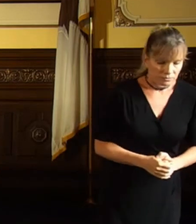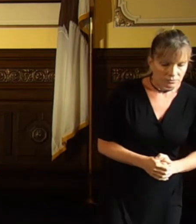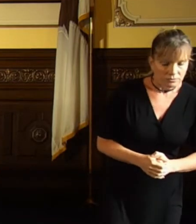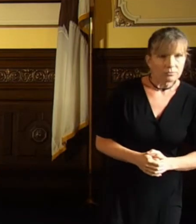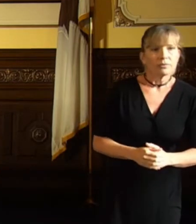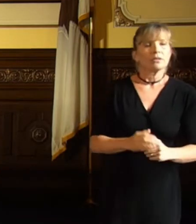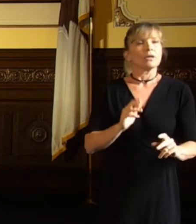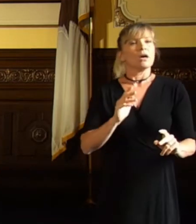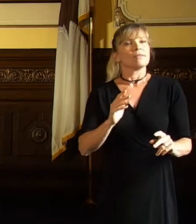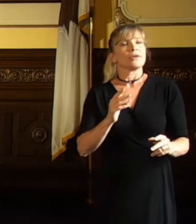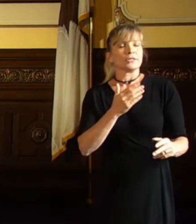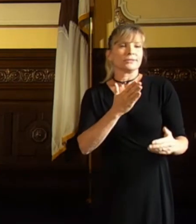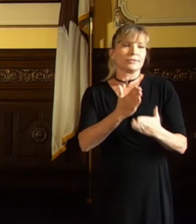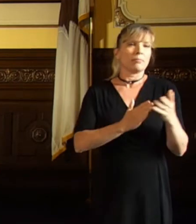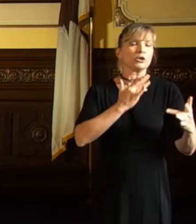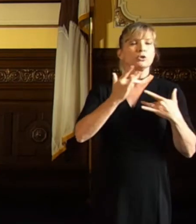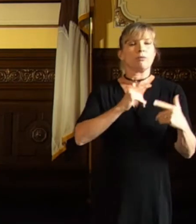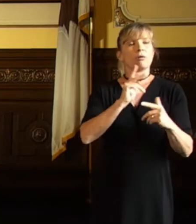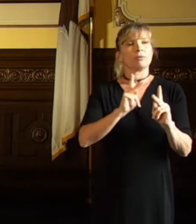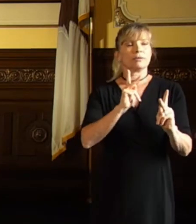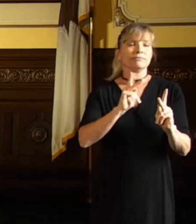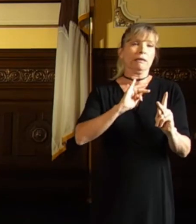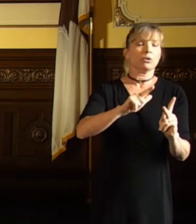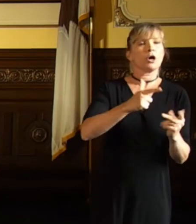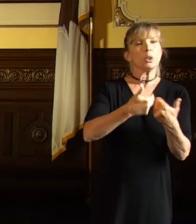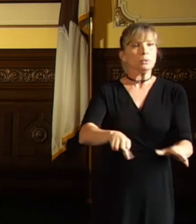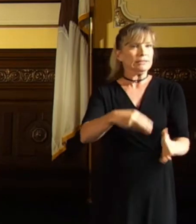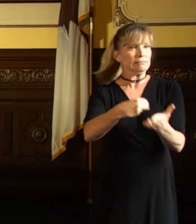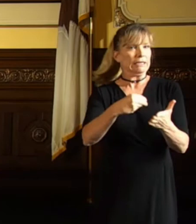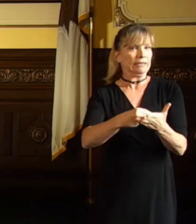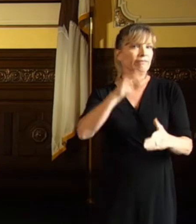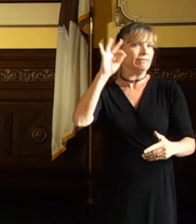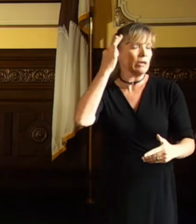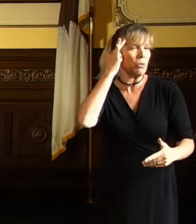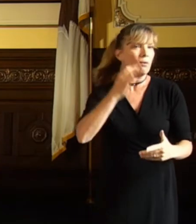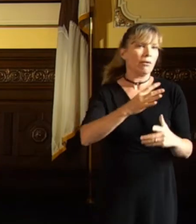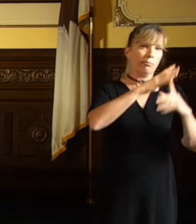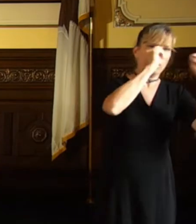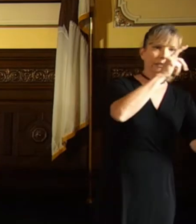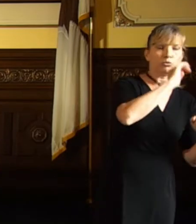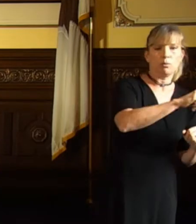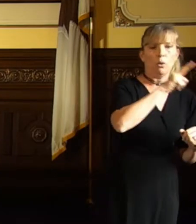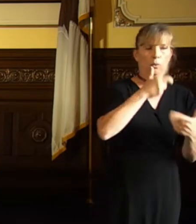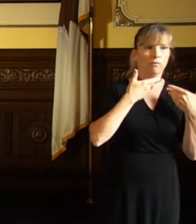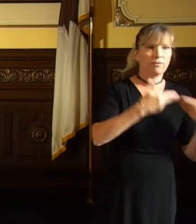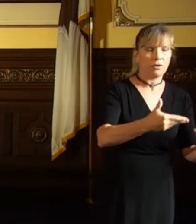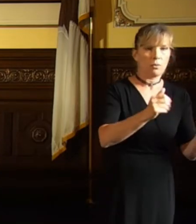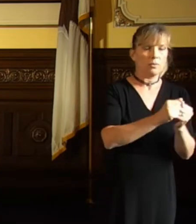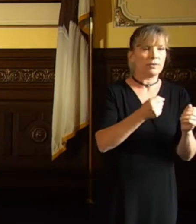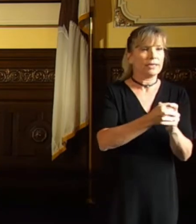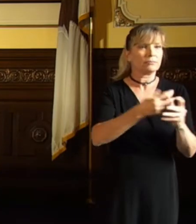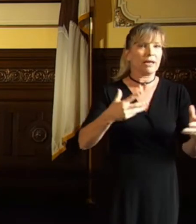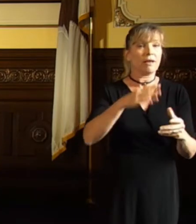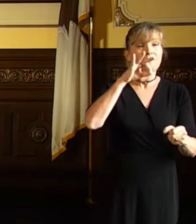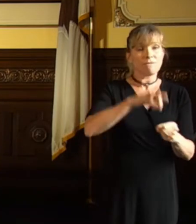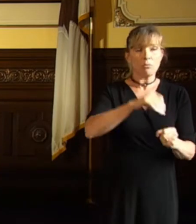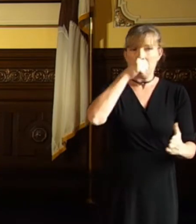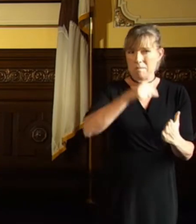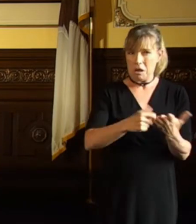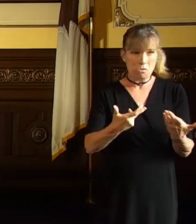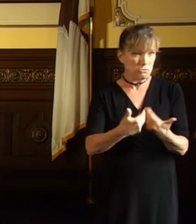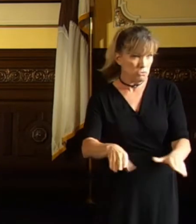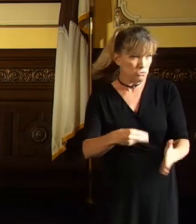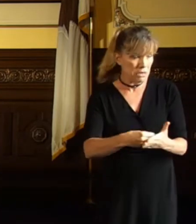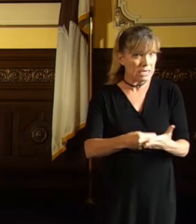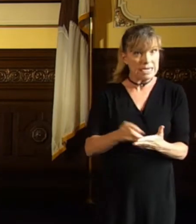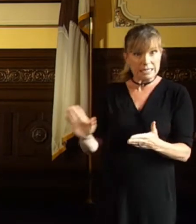losing federal funding, giving threats by President Trump regarding states that do proceed with expanding vote by mail. Is